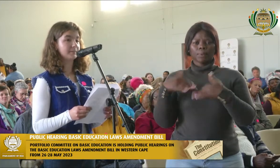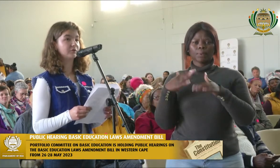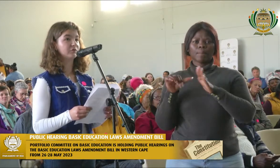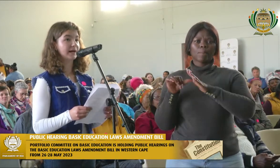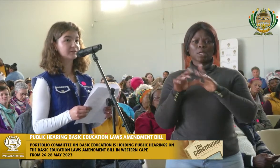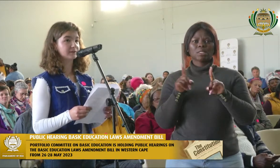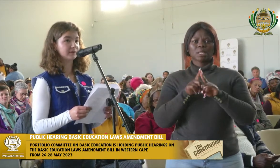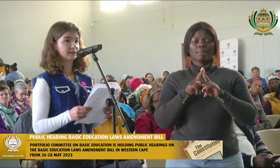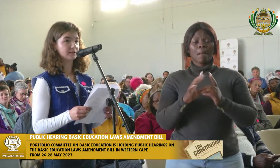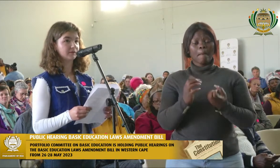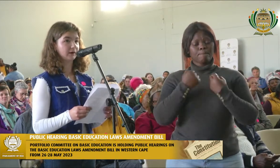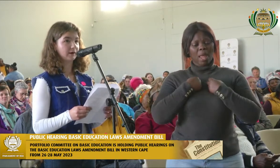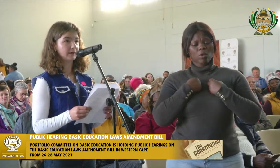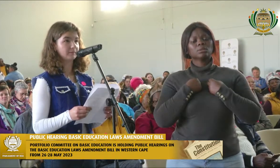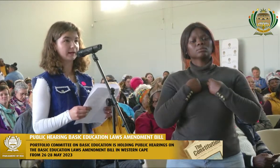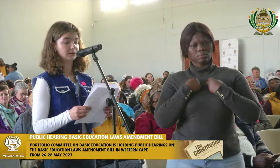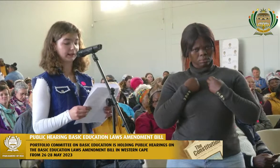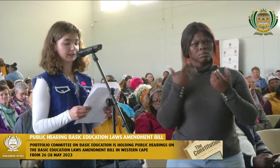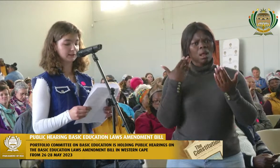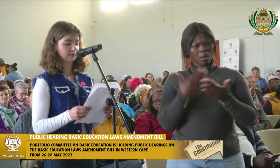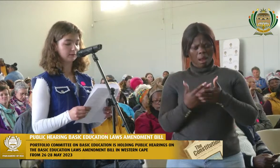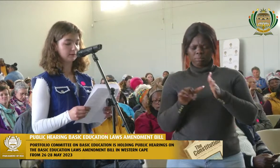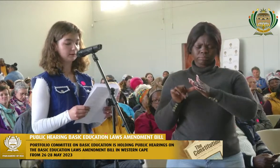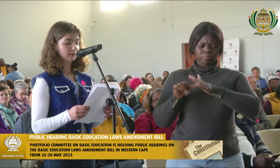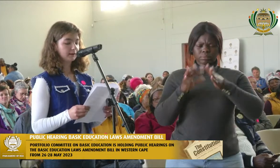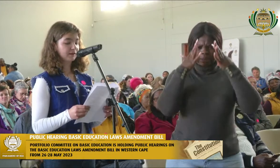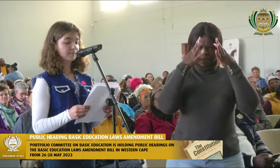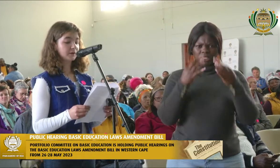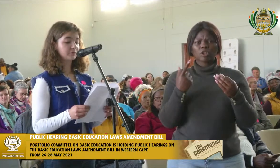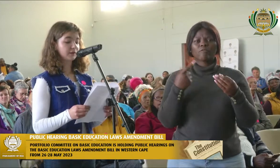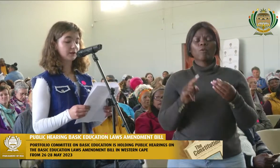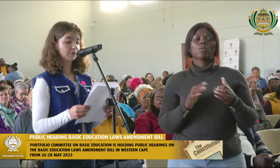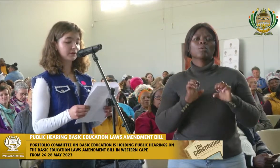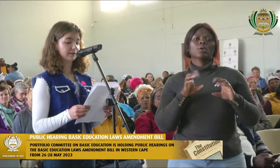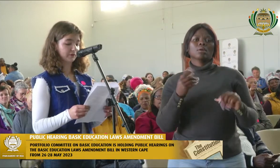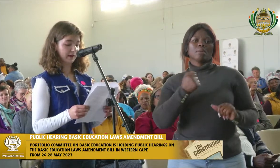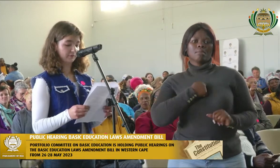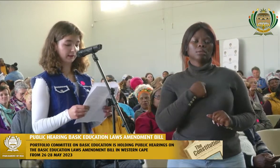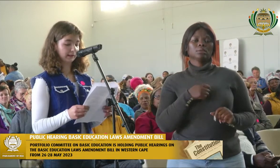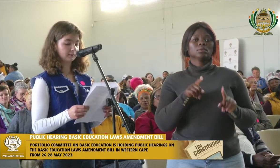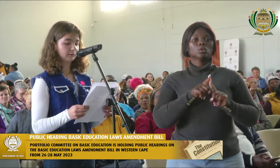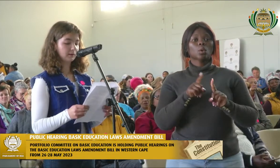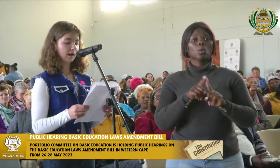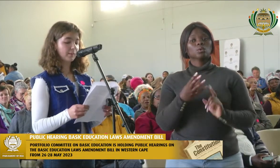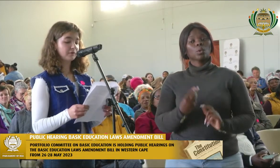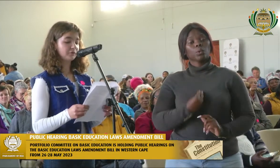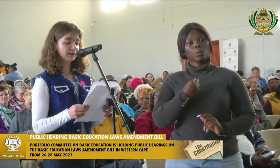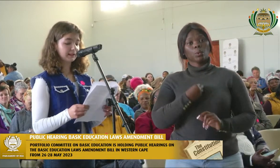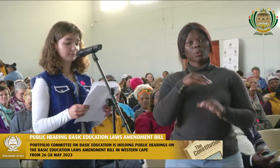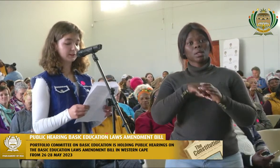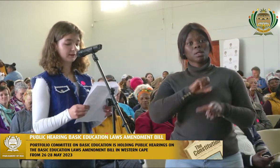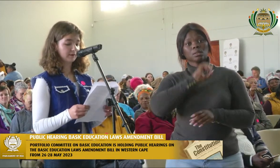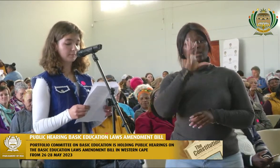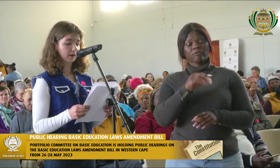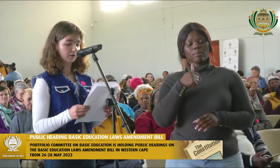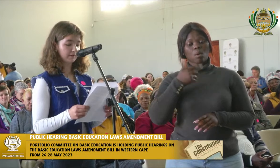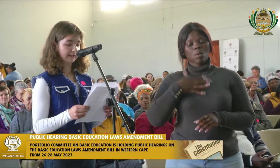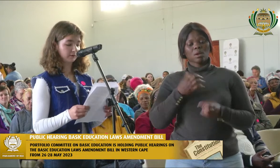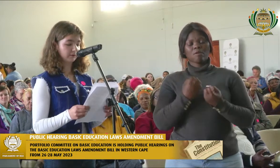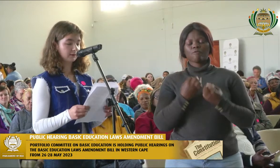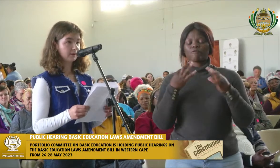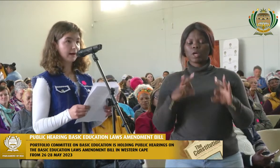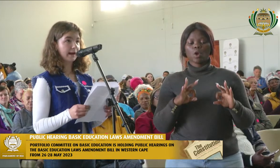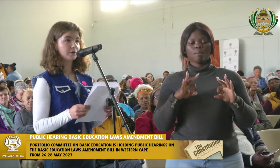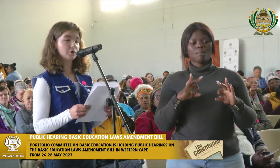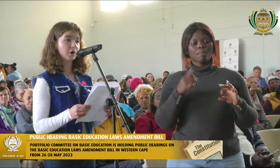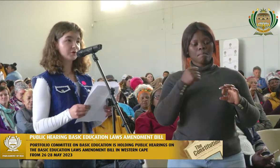ability to make vital decisions regarding my education. As part of the youth in South Africa, I want freedom to live out my own